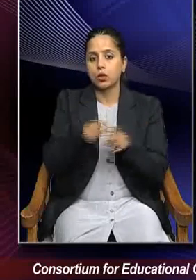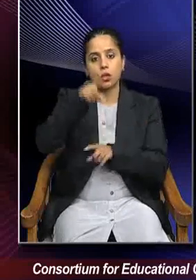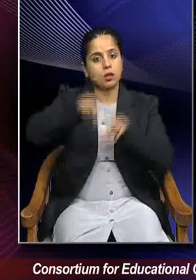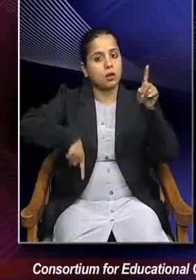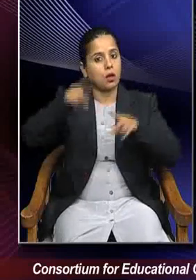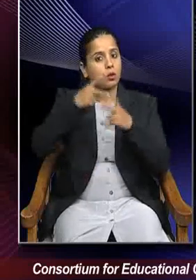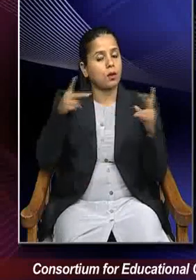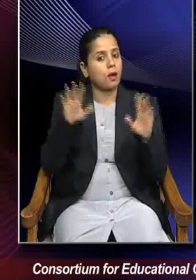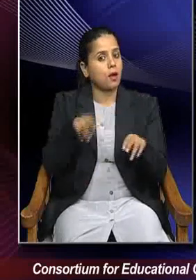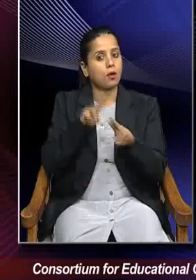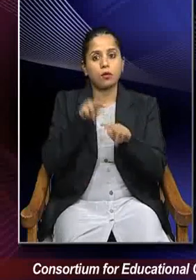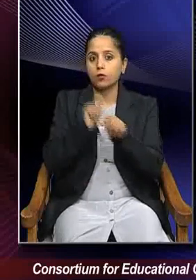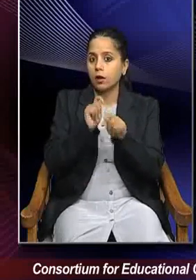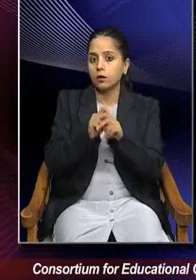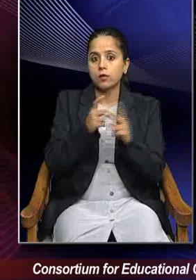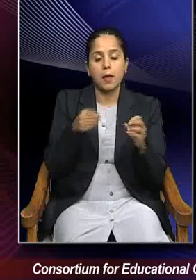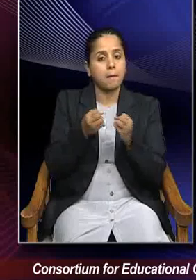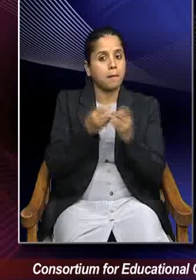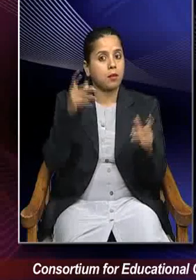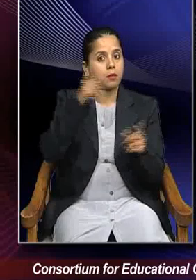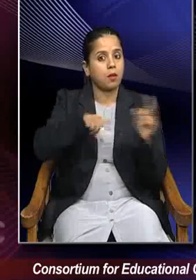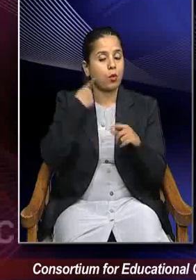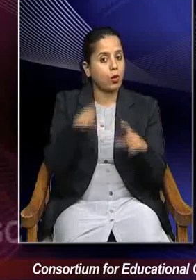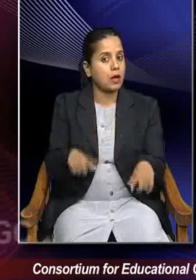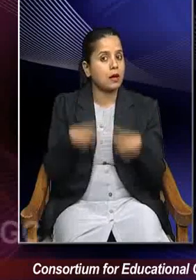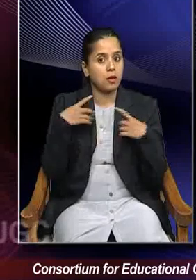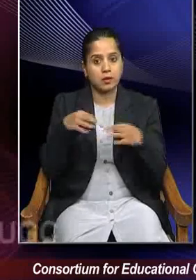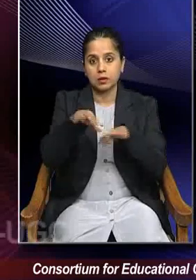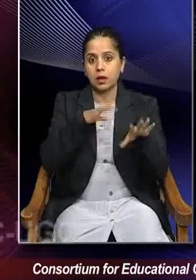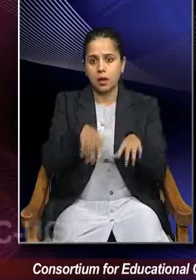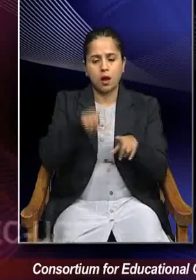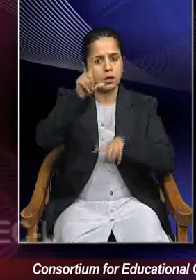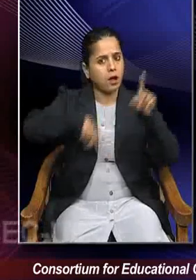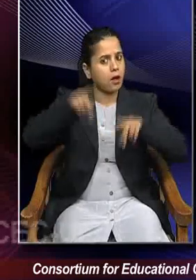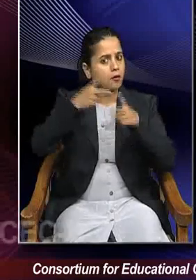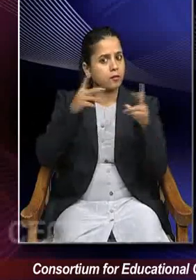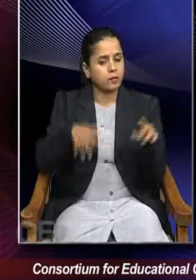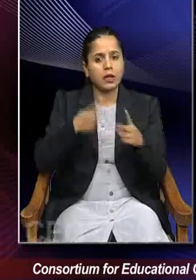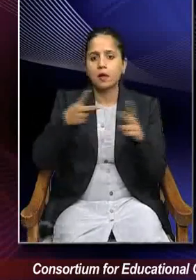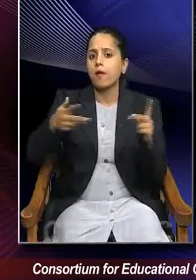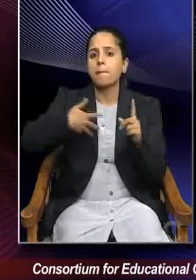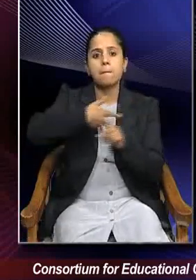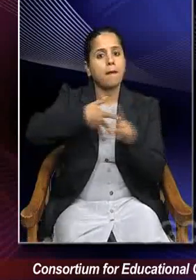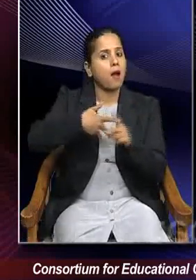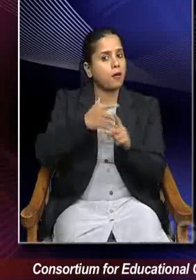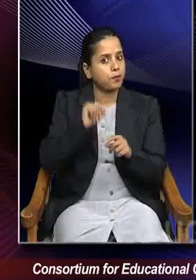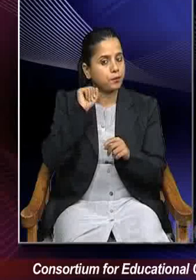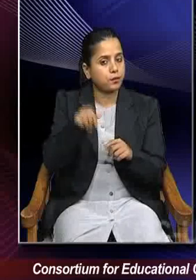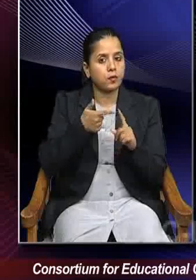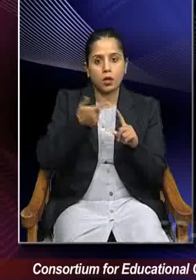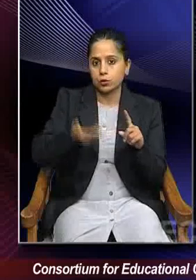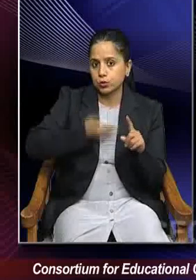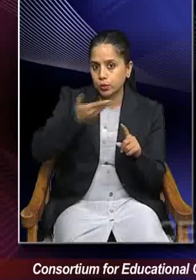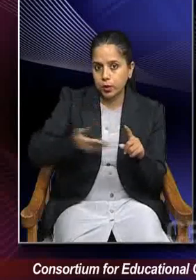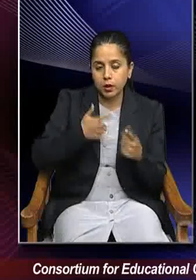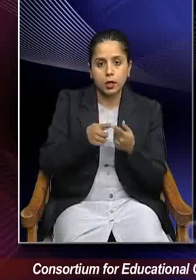in functions. Most of the people, those who are living in cities, are very diverse from different backgrounds in terms of their training, in terms of